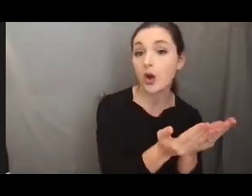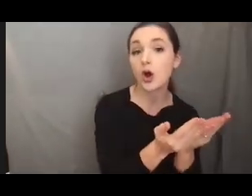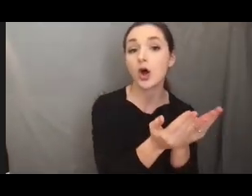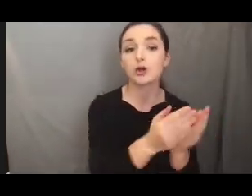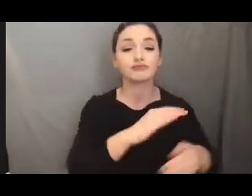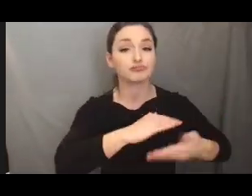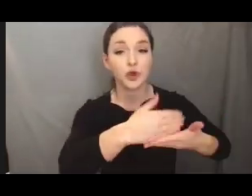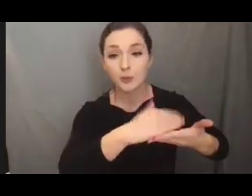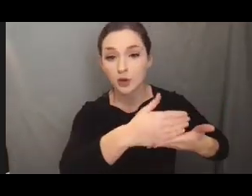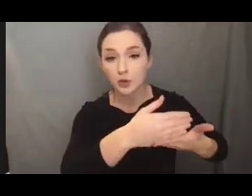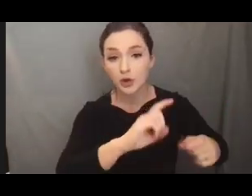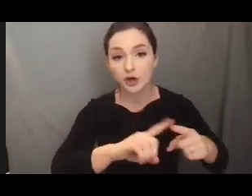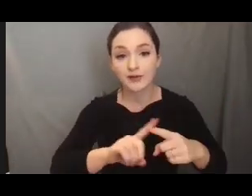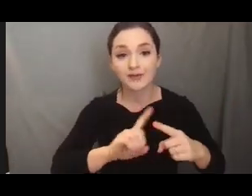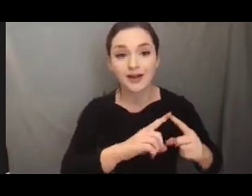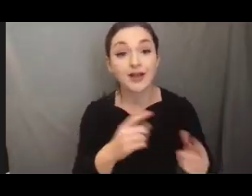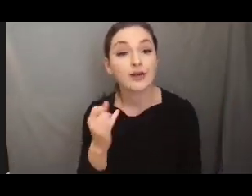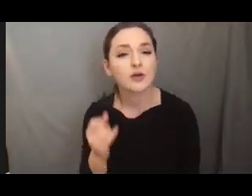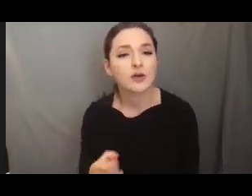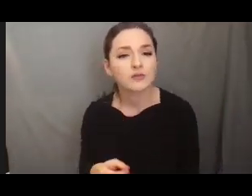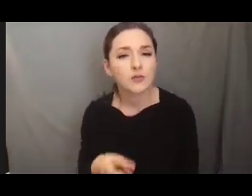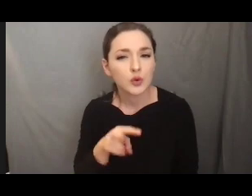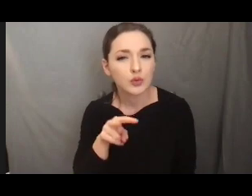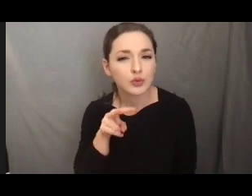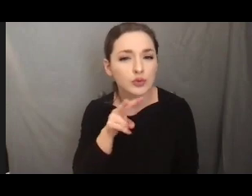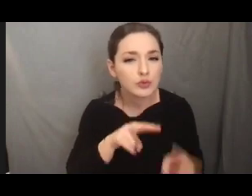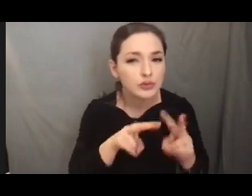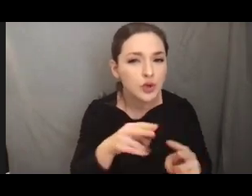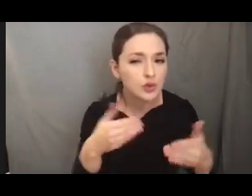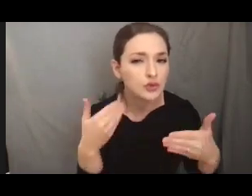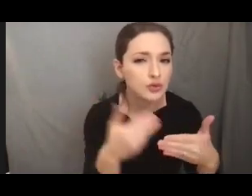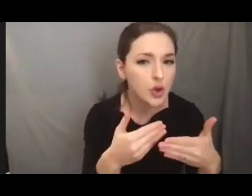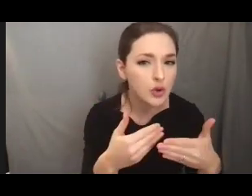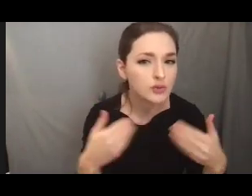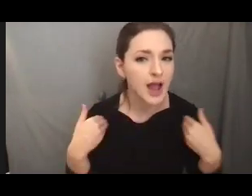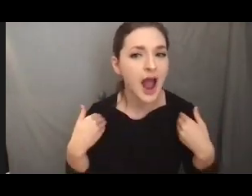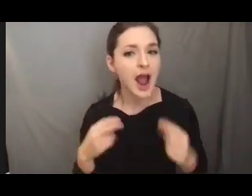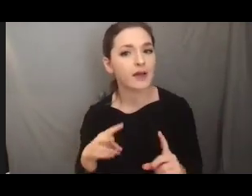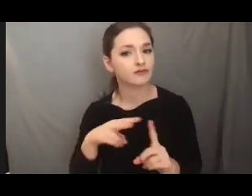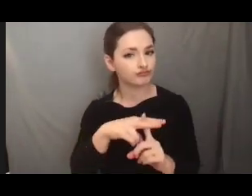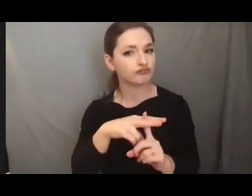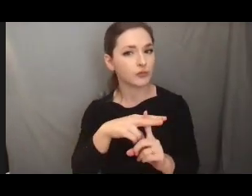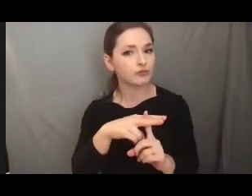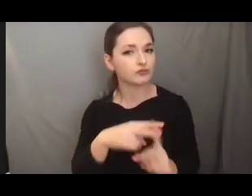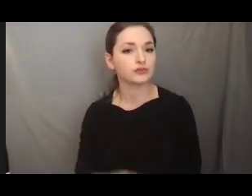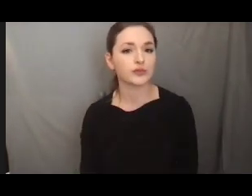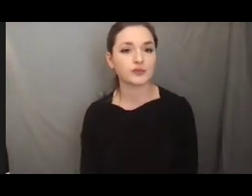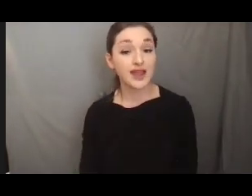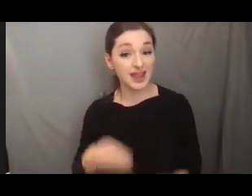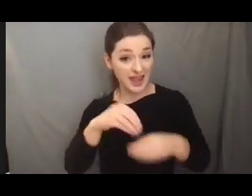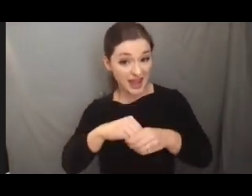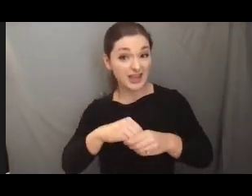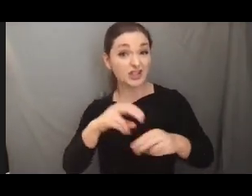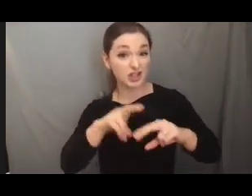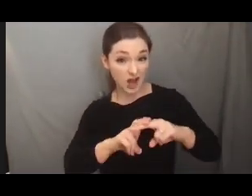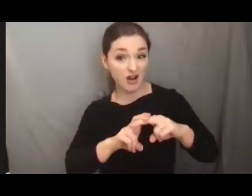actually on the chair. Oh my God. So they can plug in right into the chair. With their Thought of computers roll on. everything. So they tried